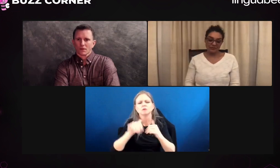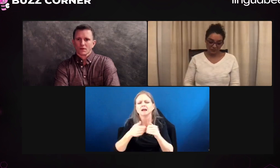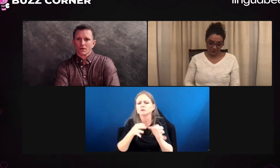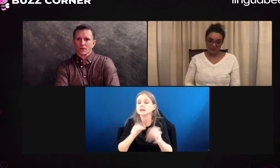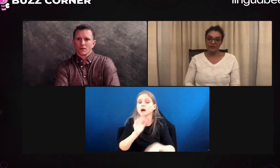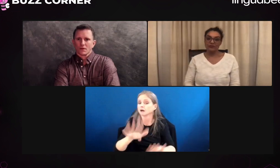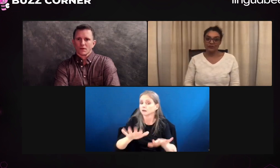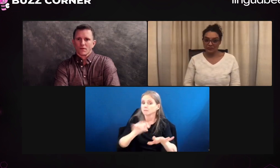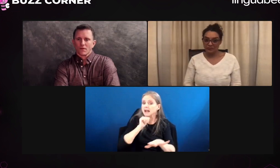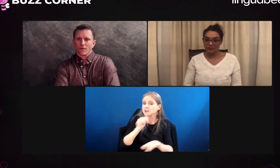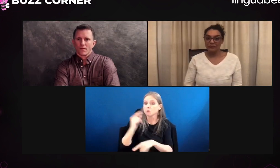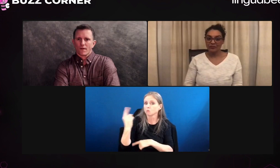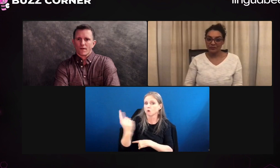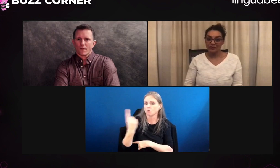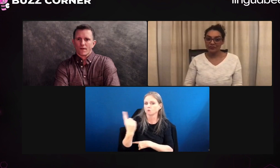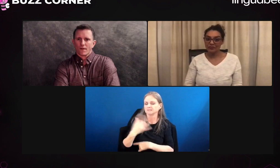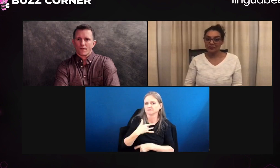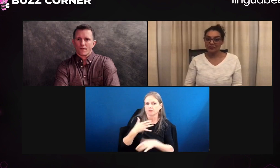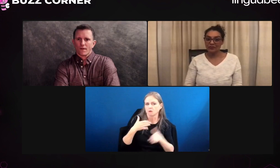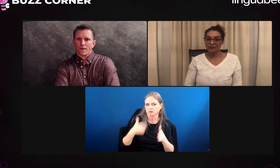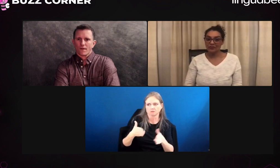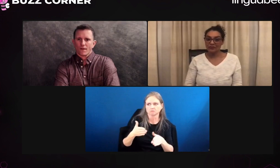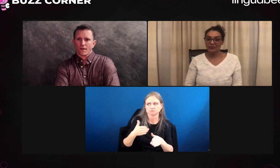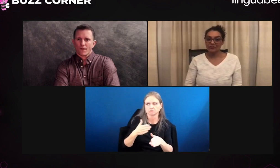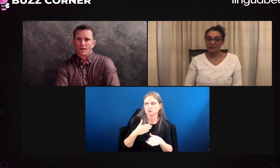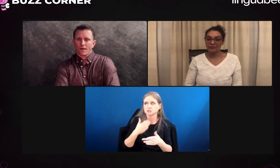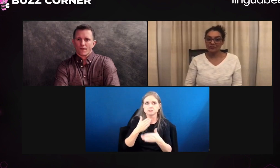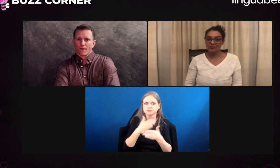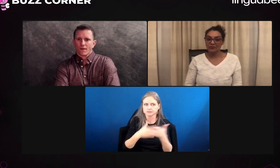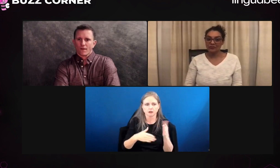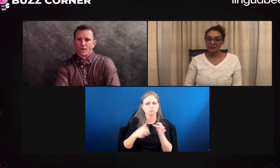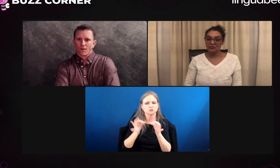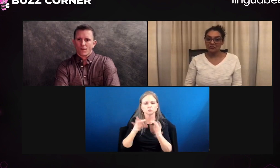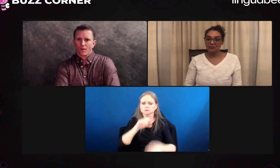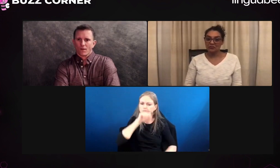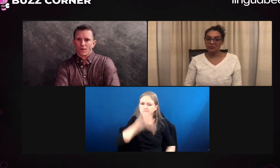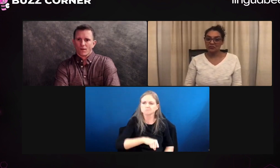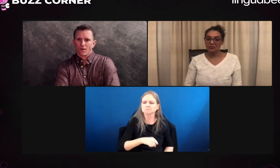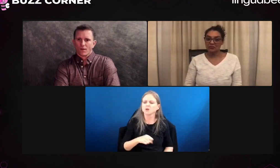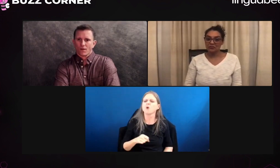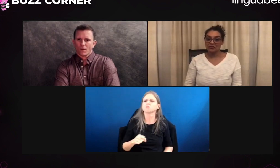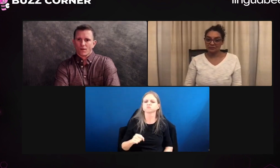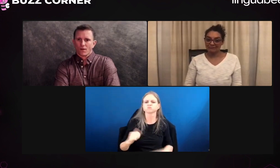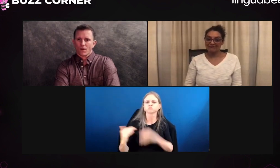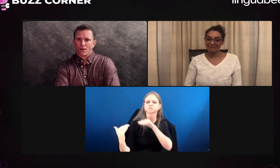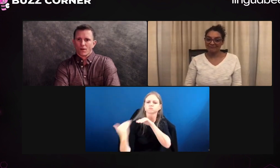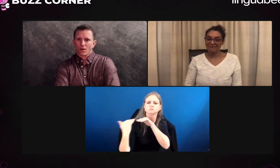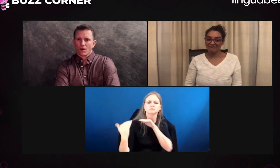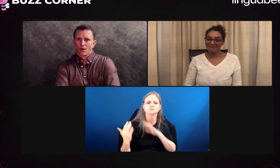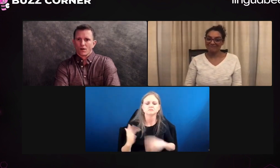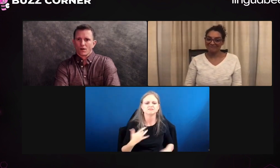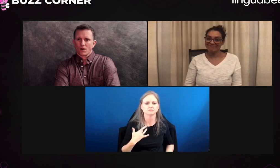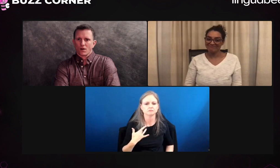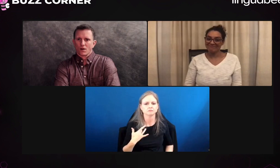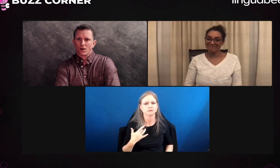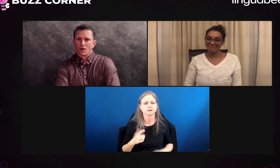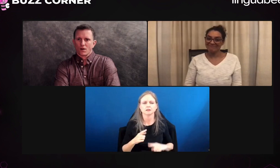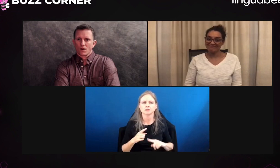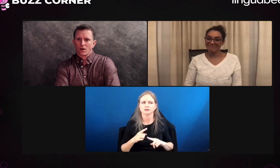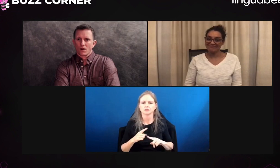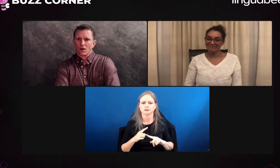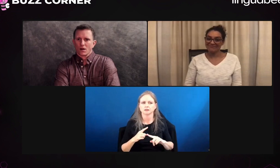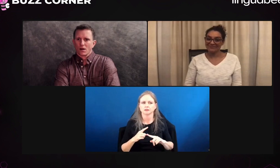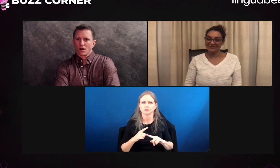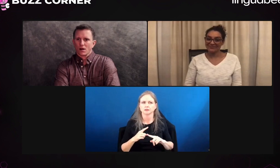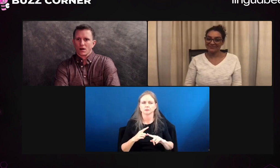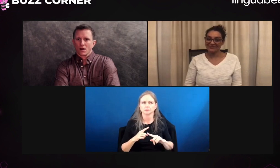behavior indicates a power imbalance. And again, Yes. Yes. It's not how I feel about all